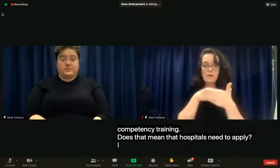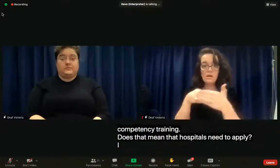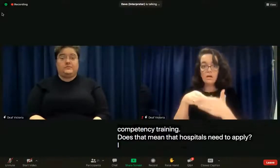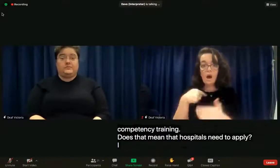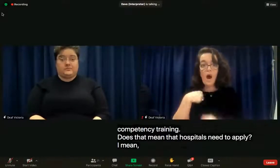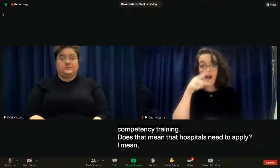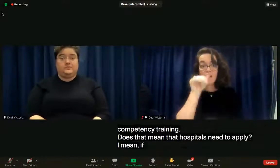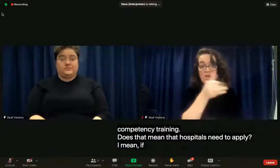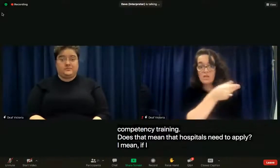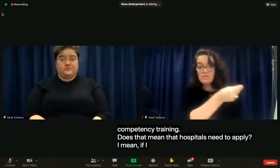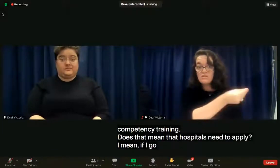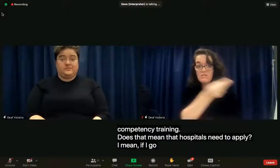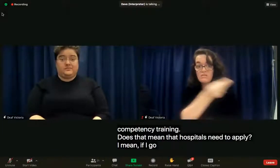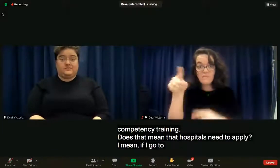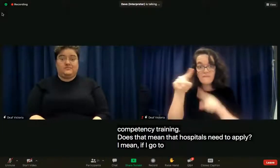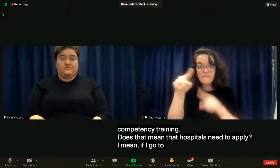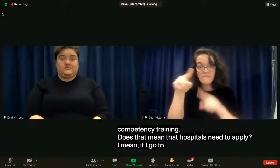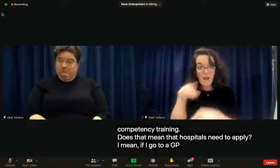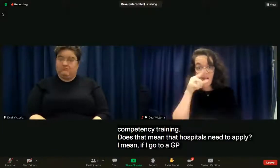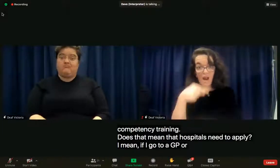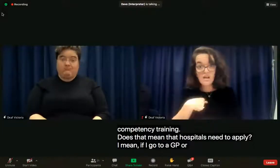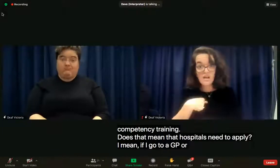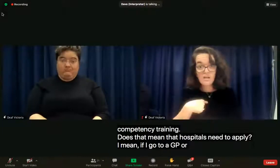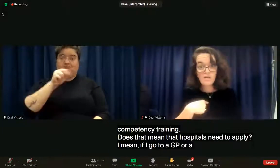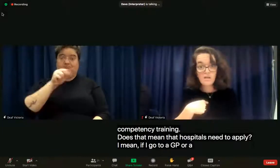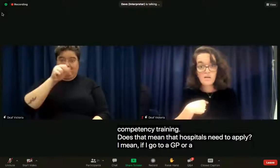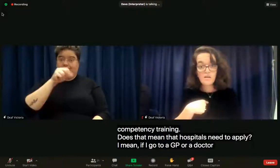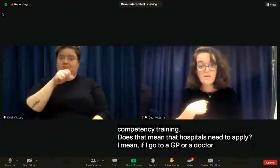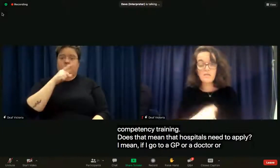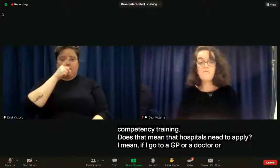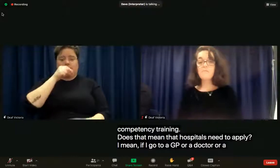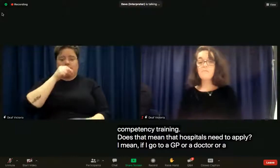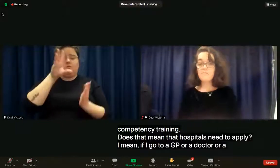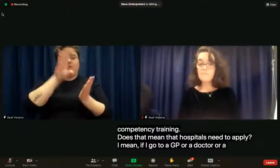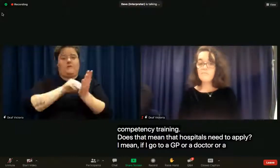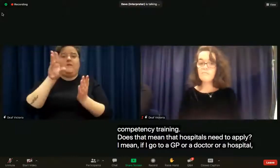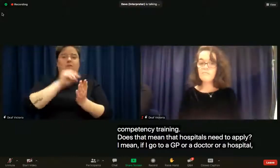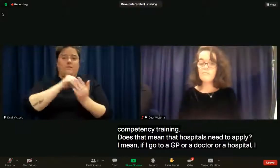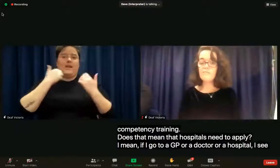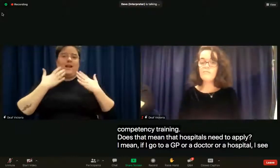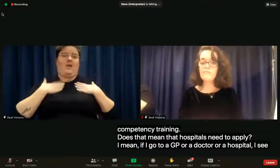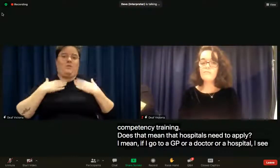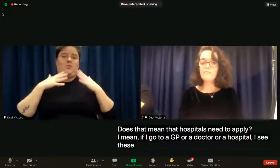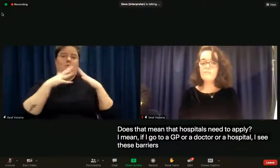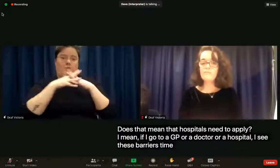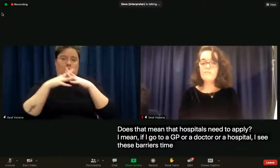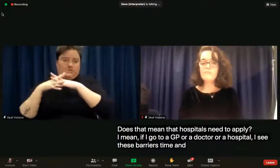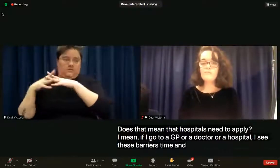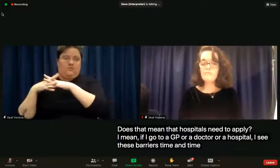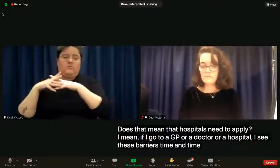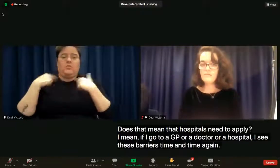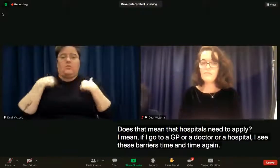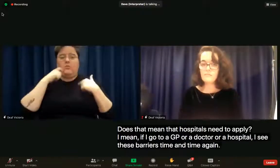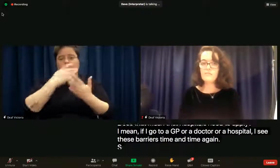doctor or a hospital, I see these barriers time and time again. So I can just hand over these flyers to